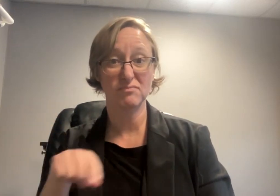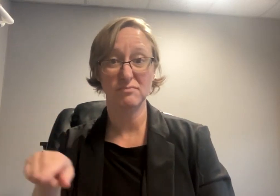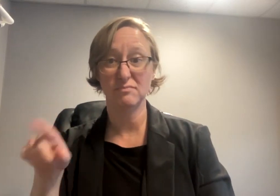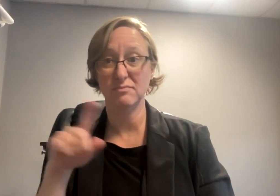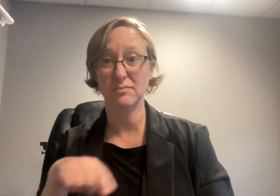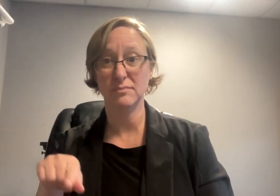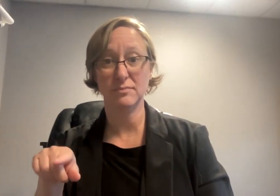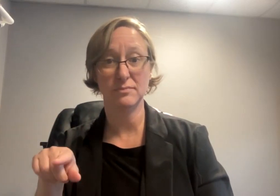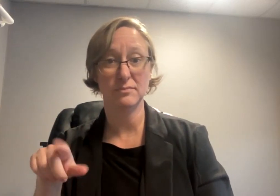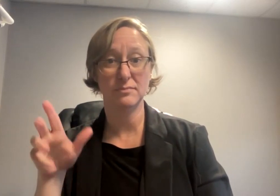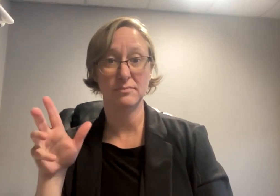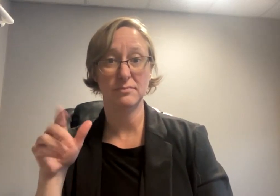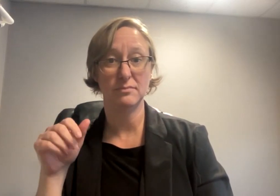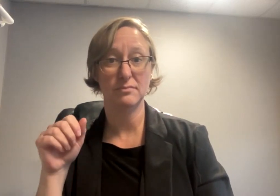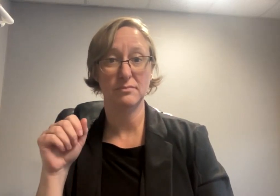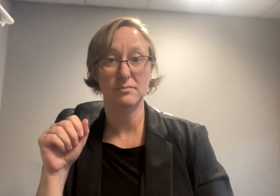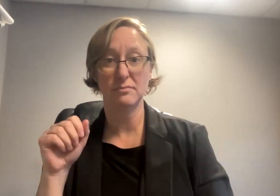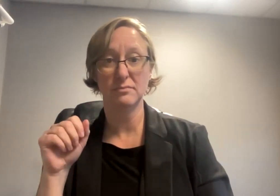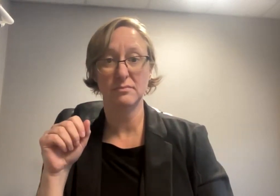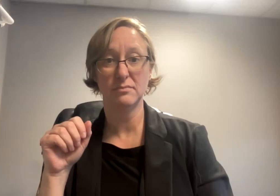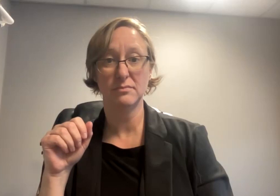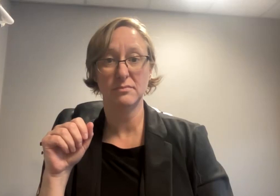fine. Anybody else?